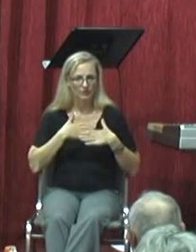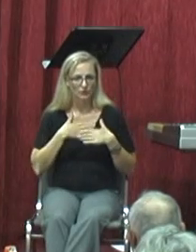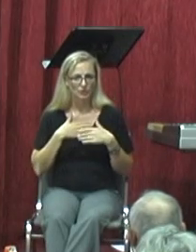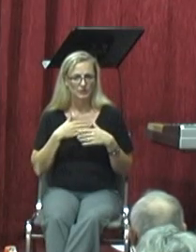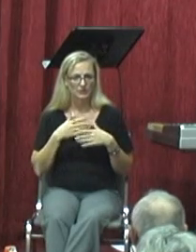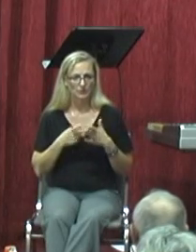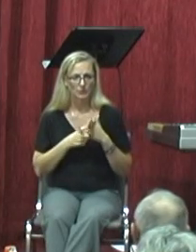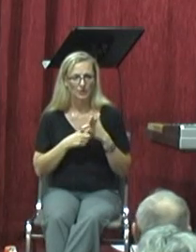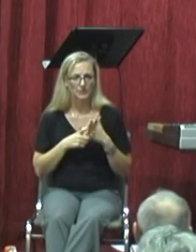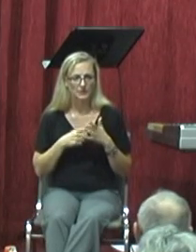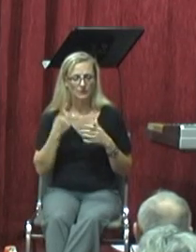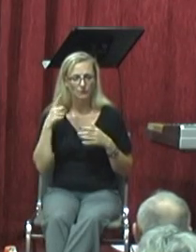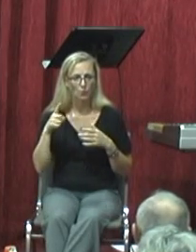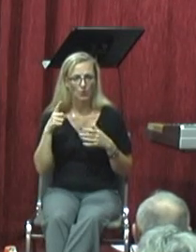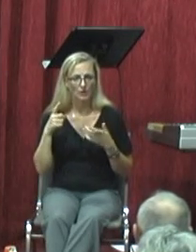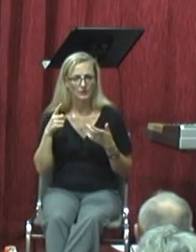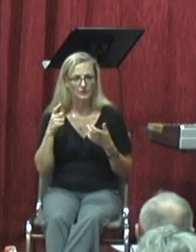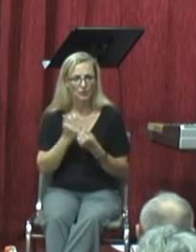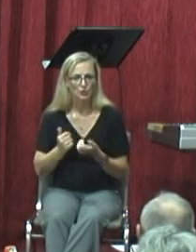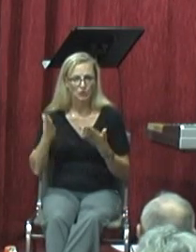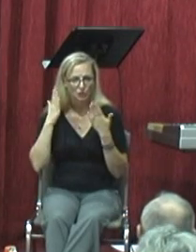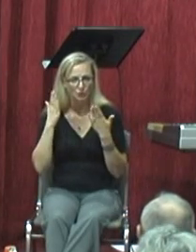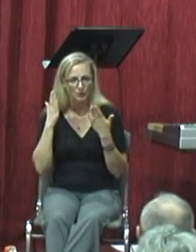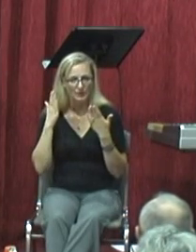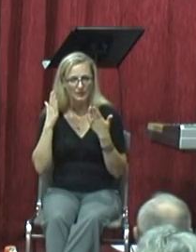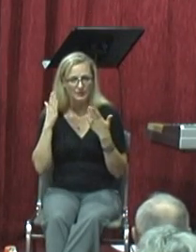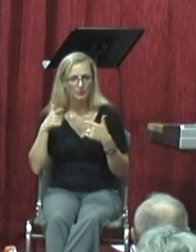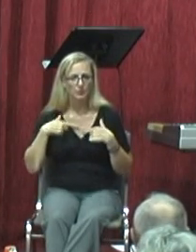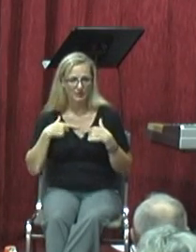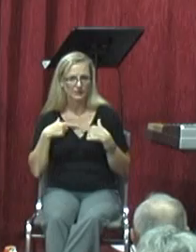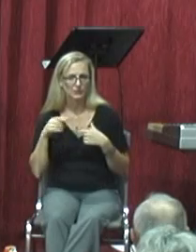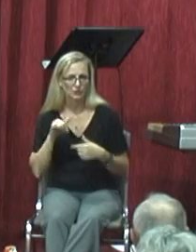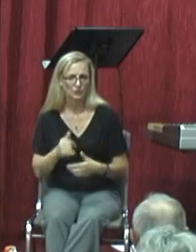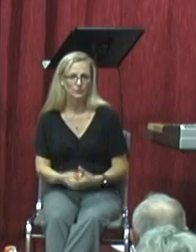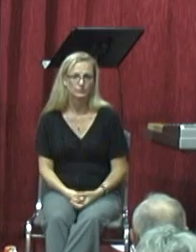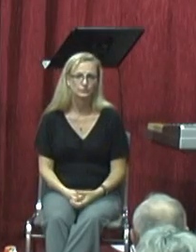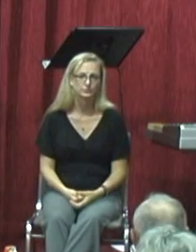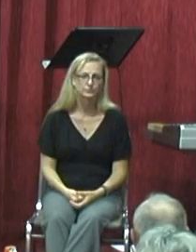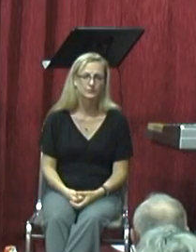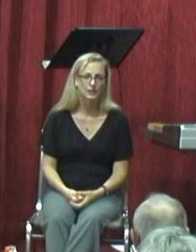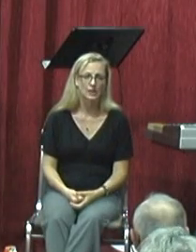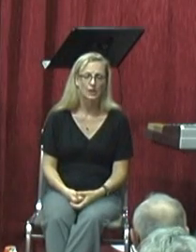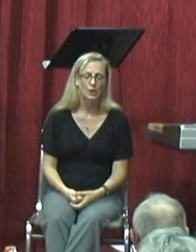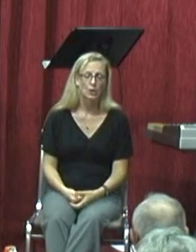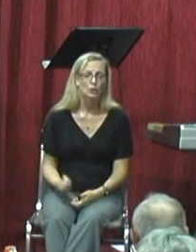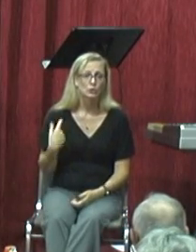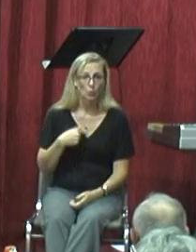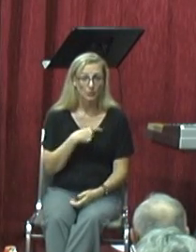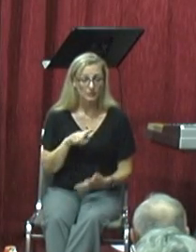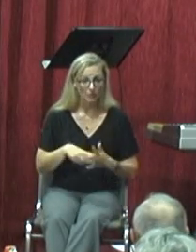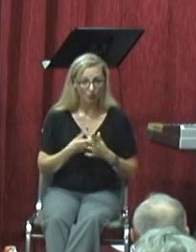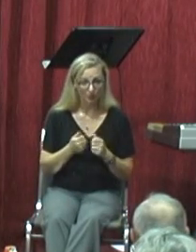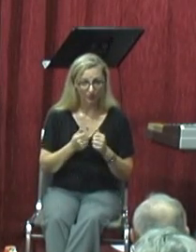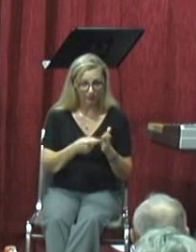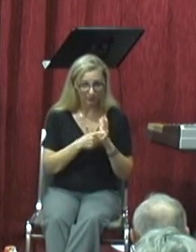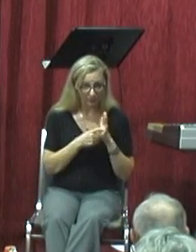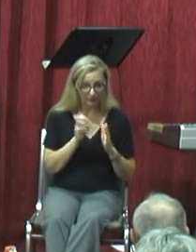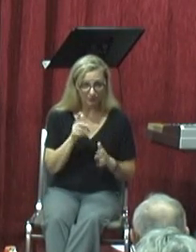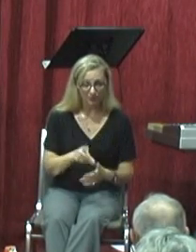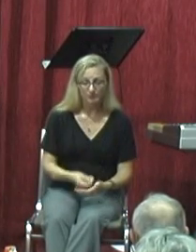and the requirements for Yeshua's Kohanim. So let's start with the requirements.